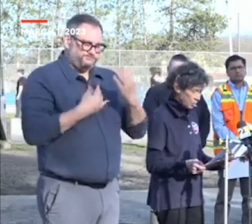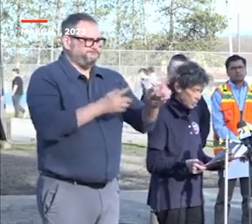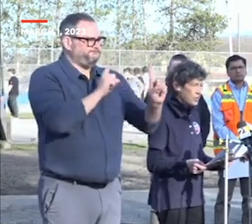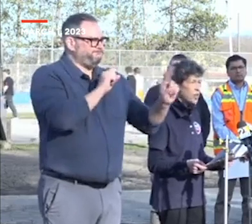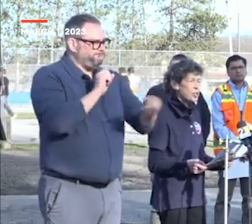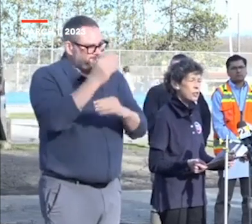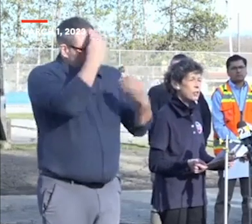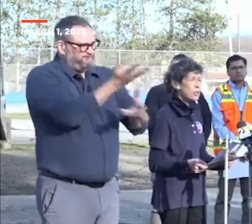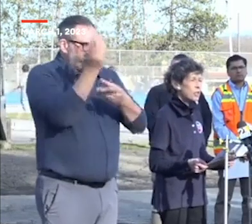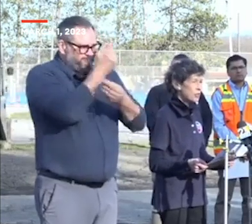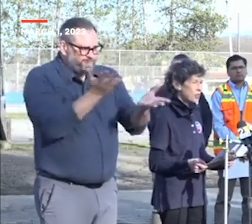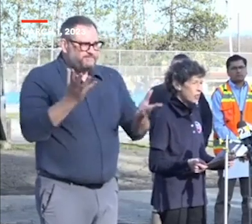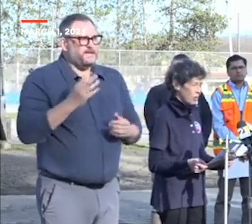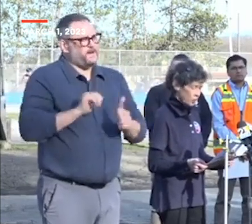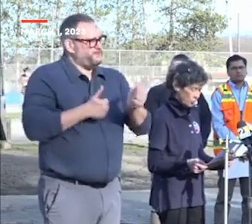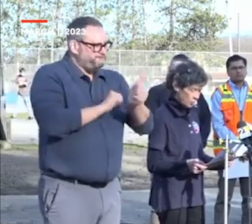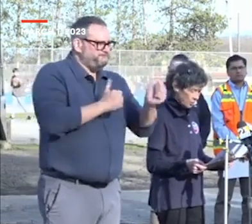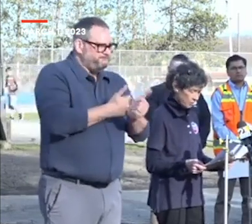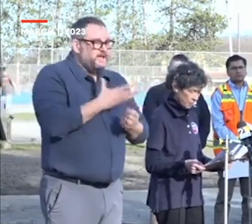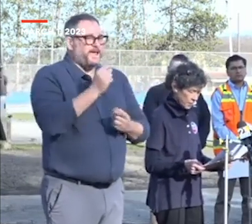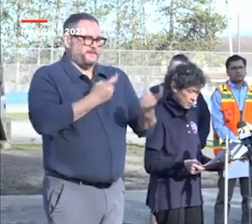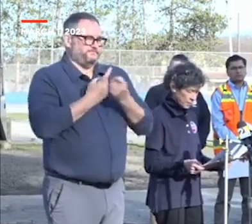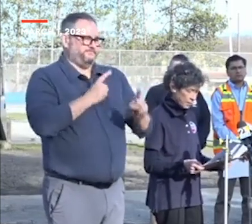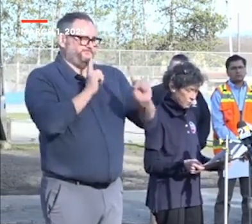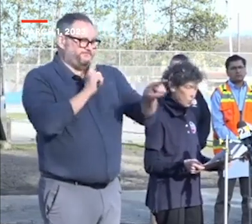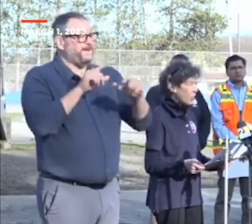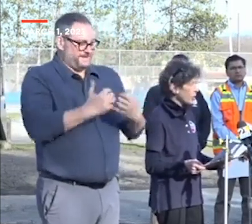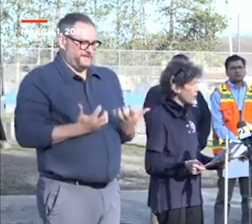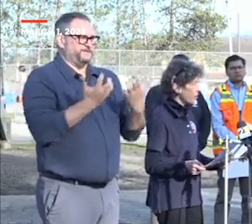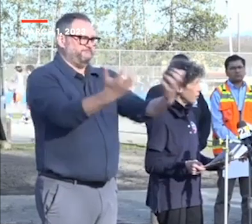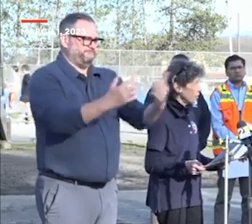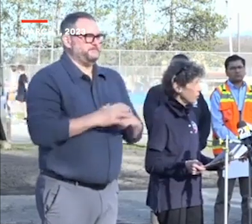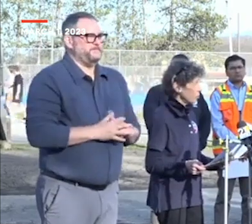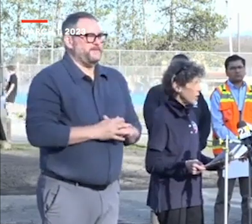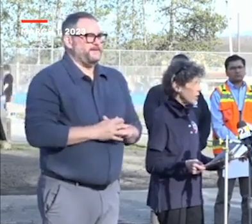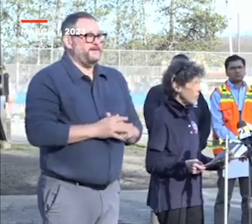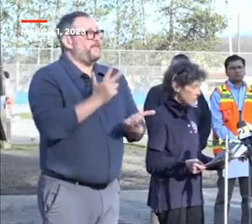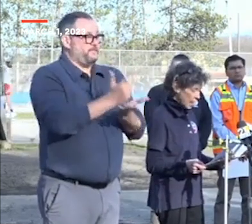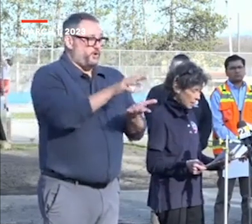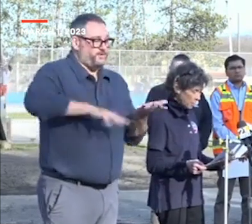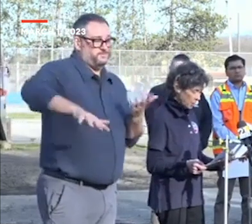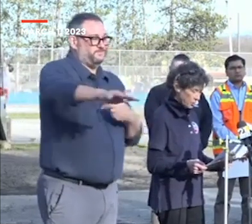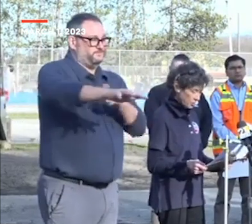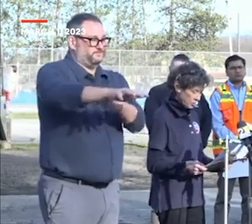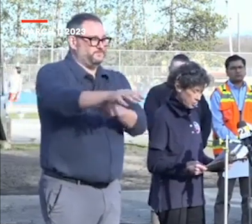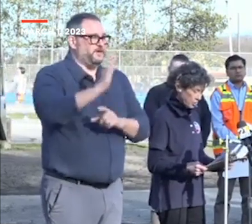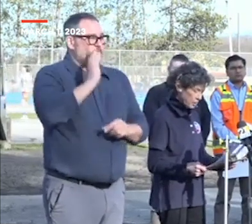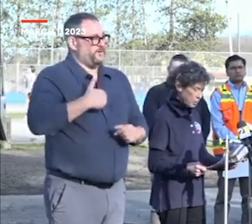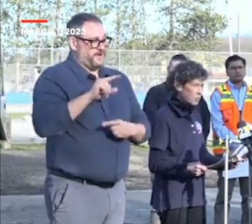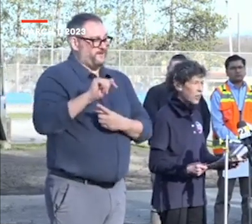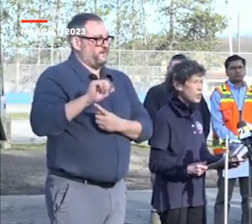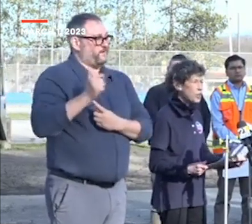a Q&A session in the auditorium. And out in the parking lot, we'll have the TAGA bus,